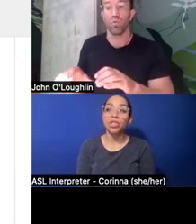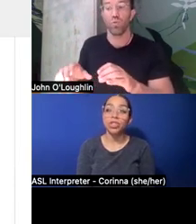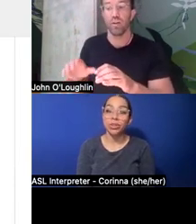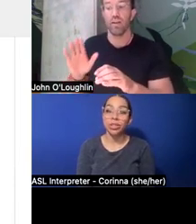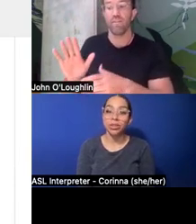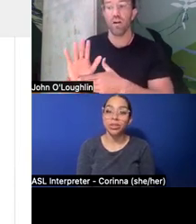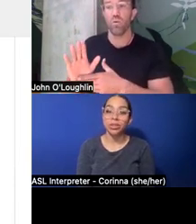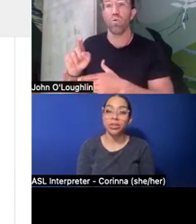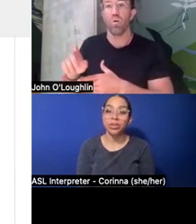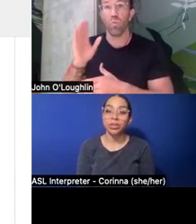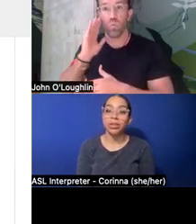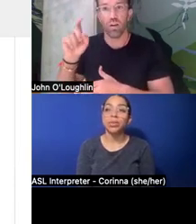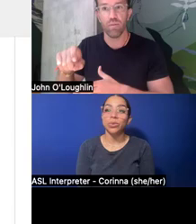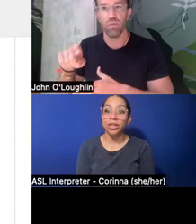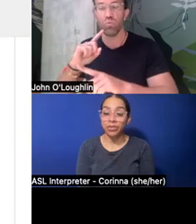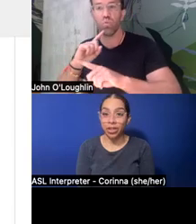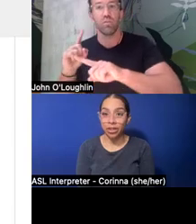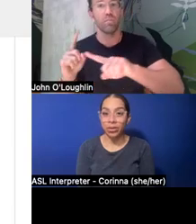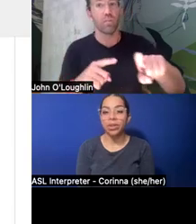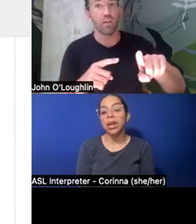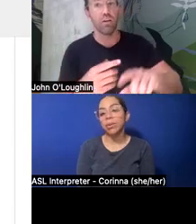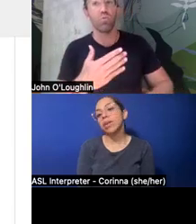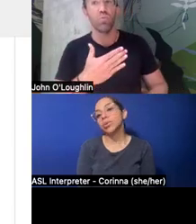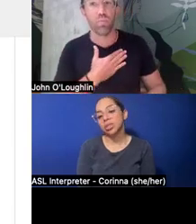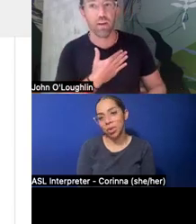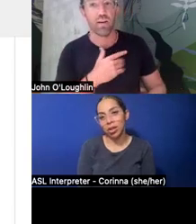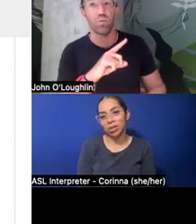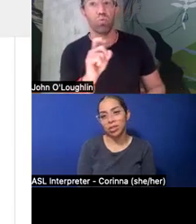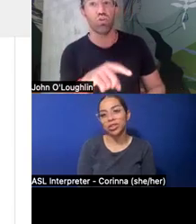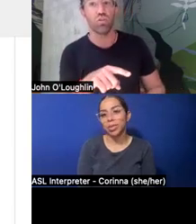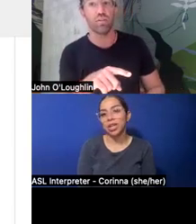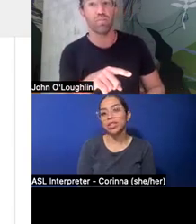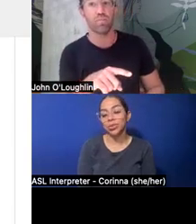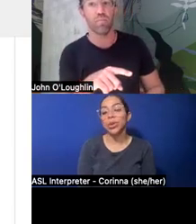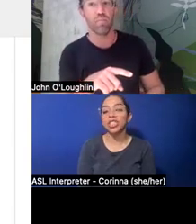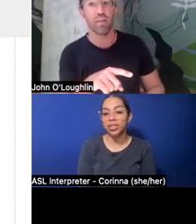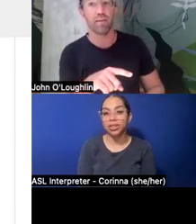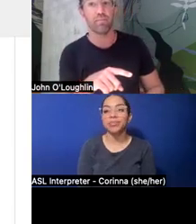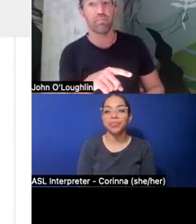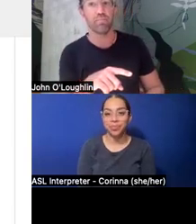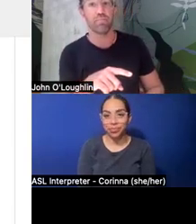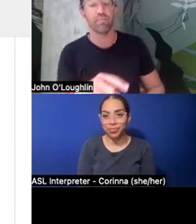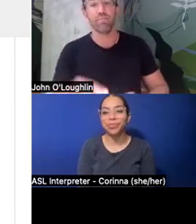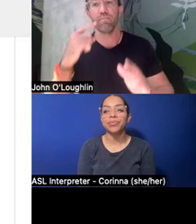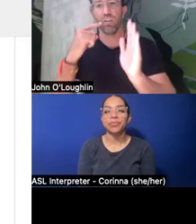the first student who is doing their video, they will have to respond to my two questions.